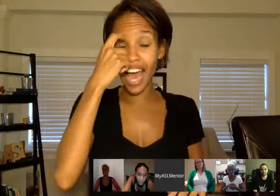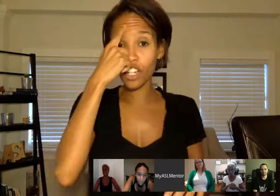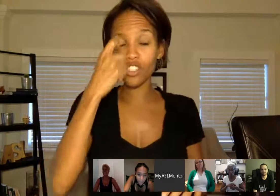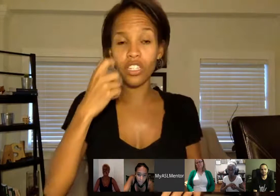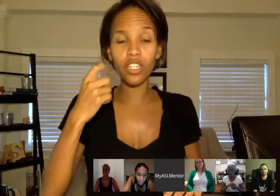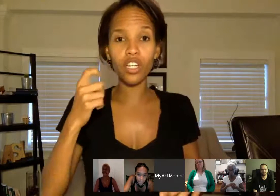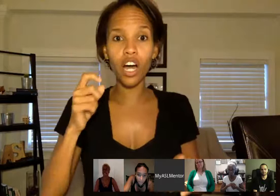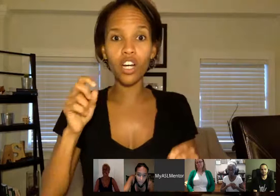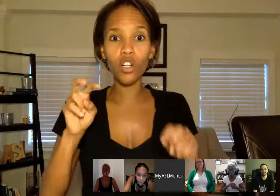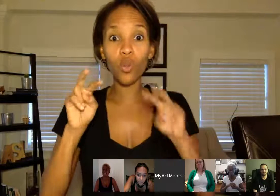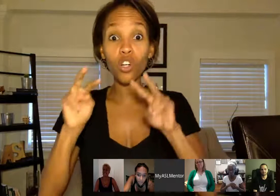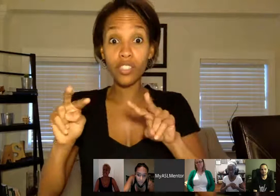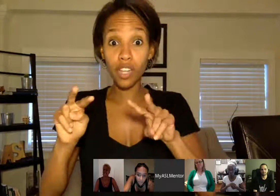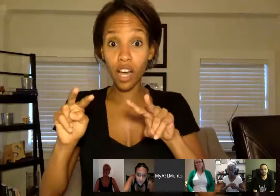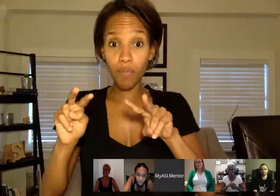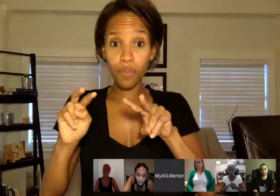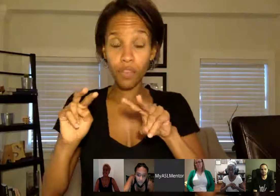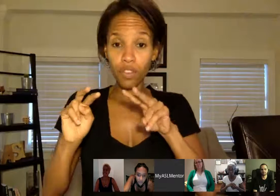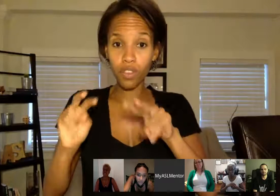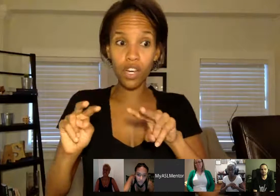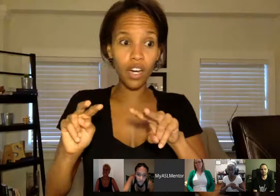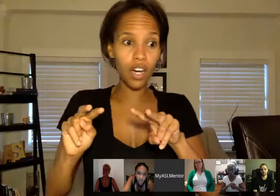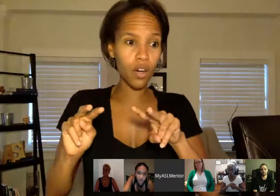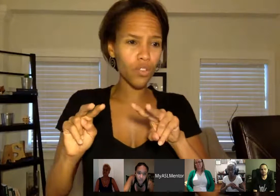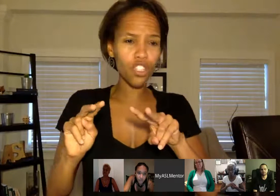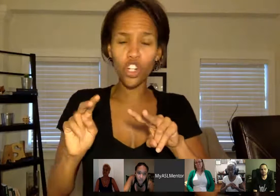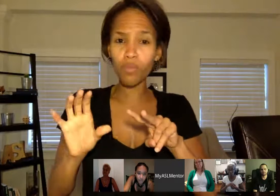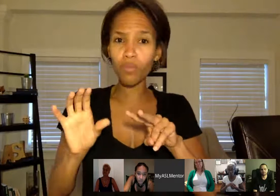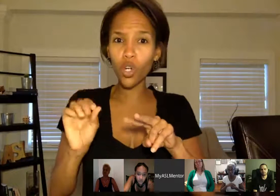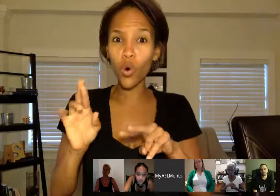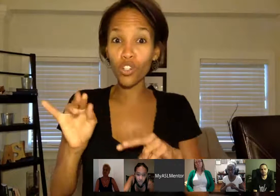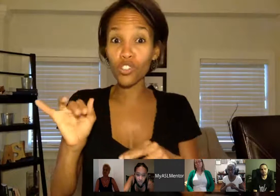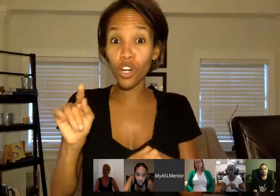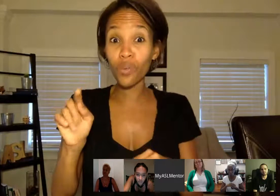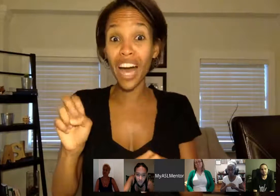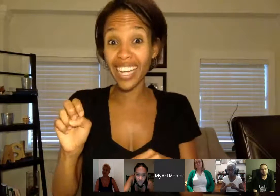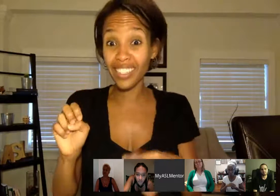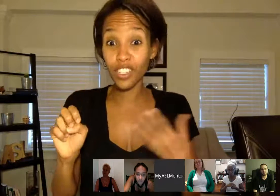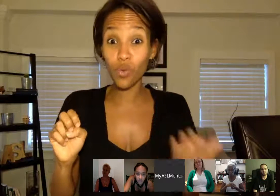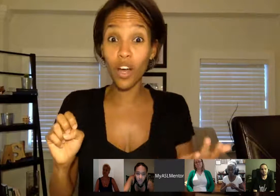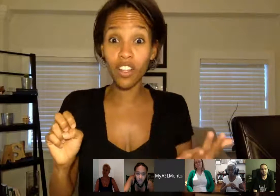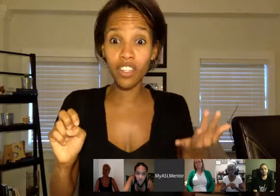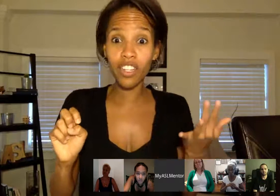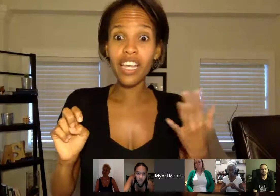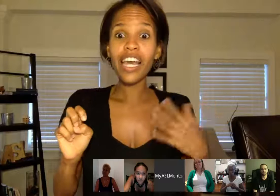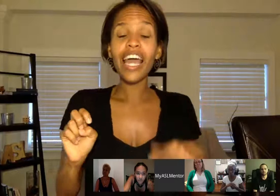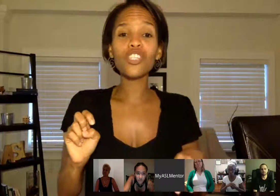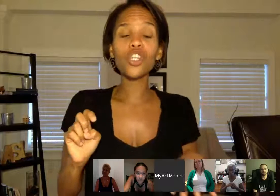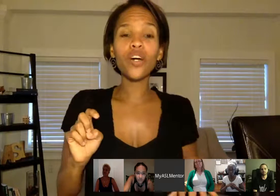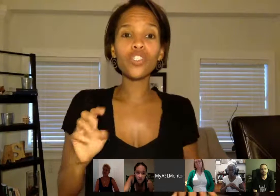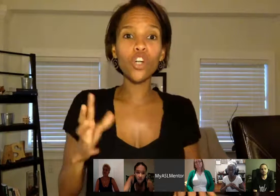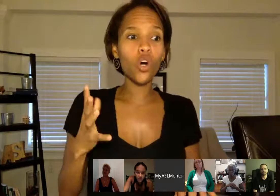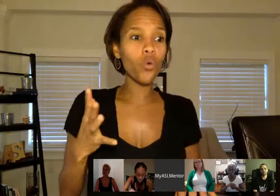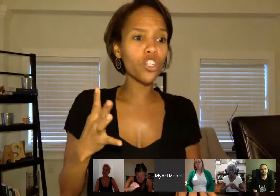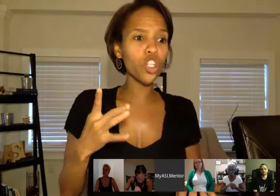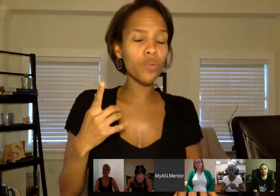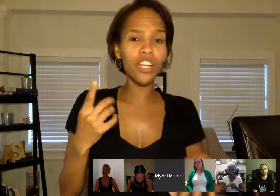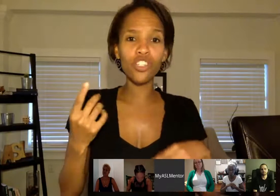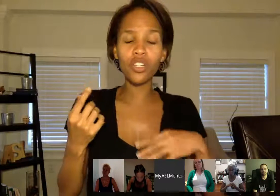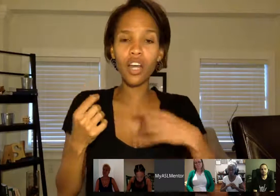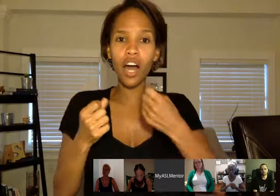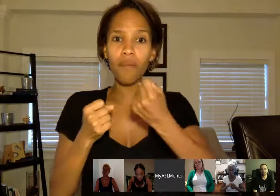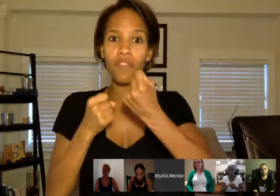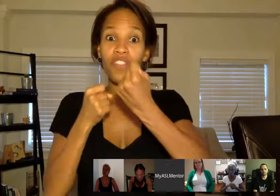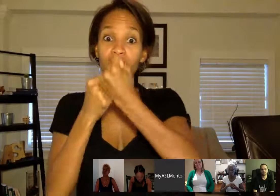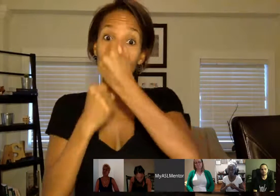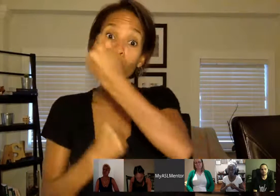suspect actually looked up the term cornerstone. I did as well. And so I saw one